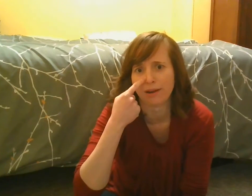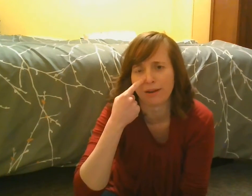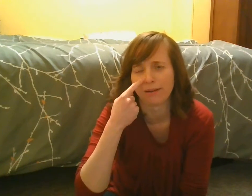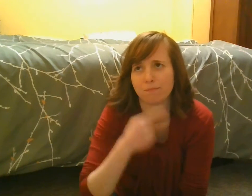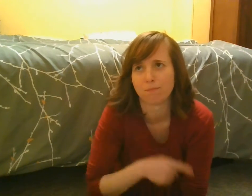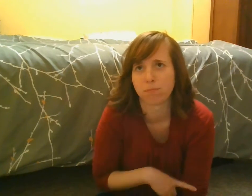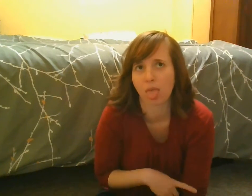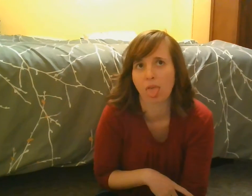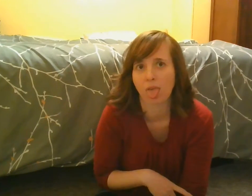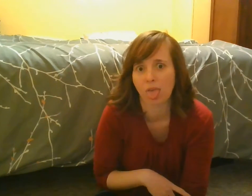boring.